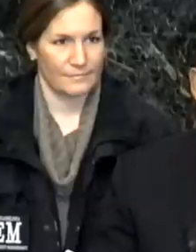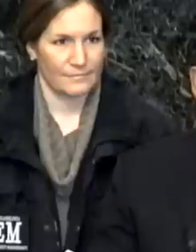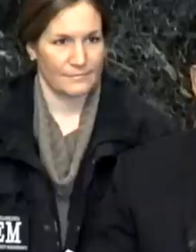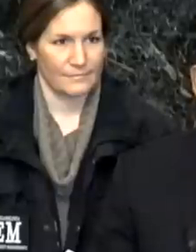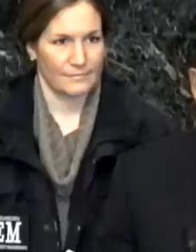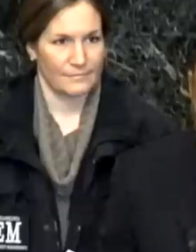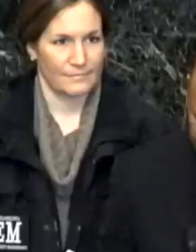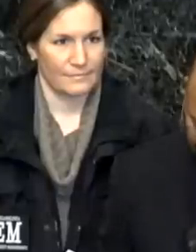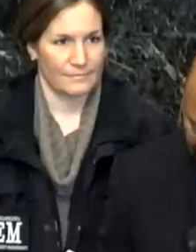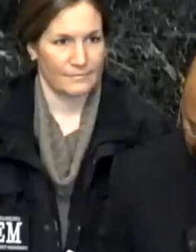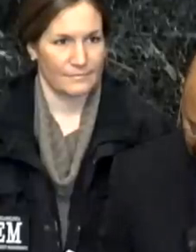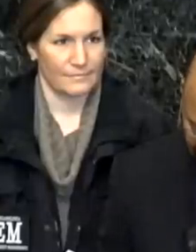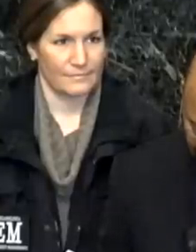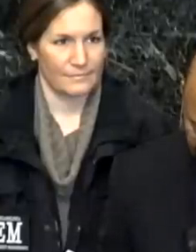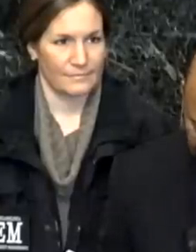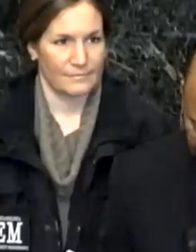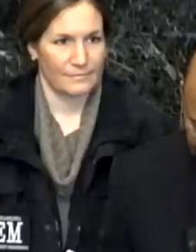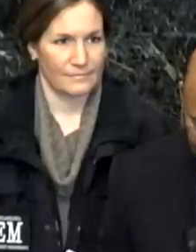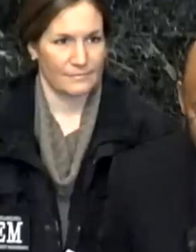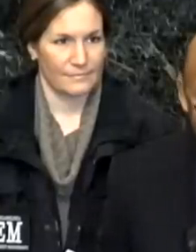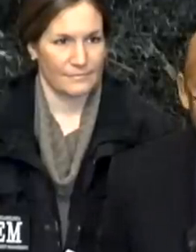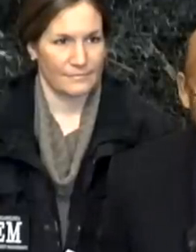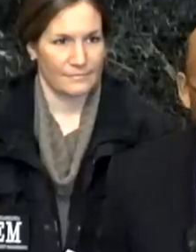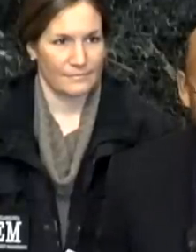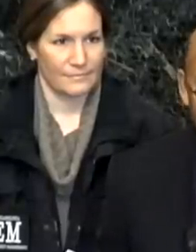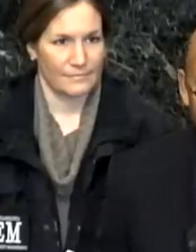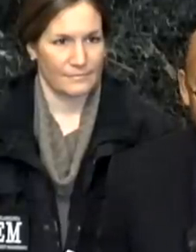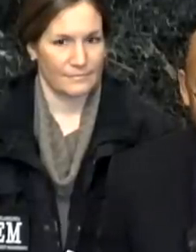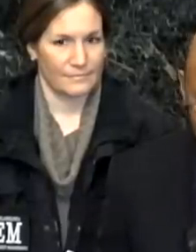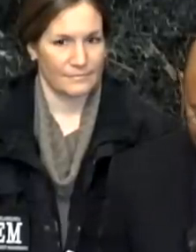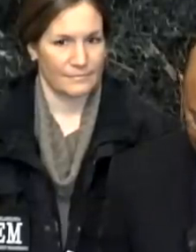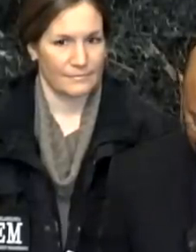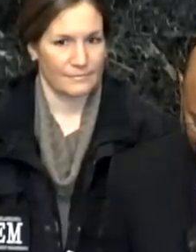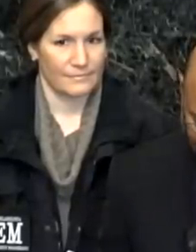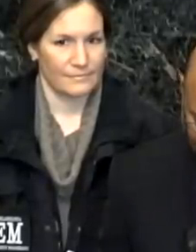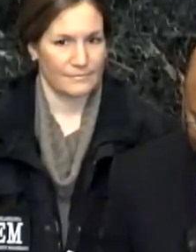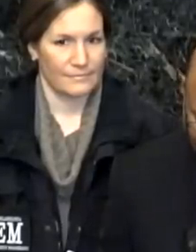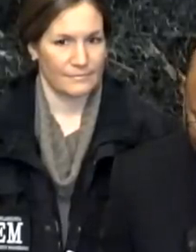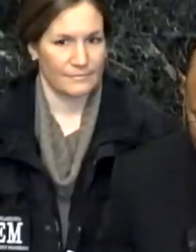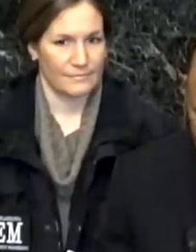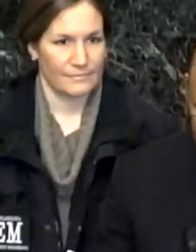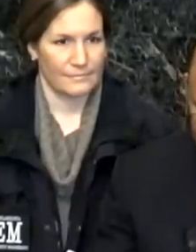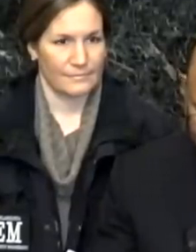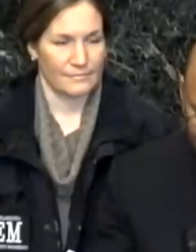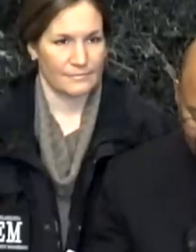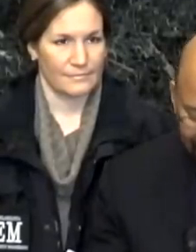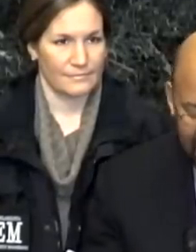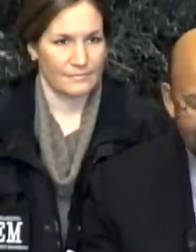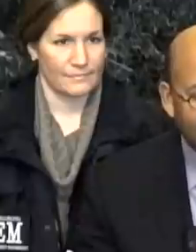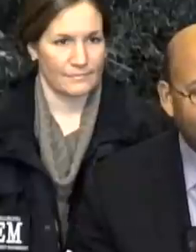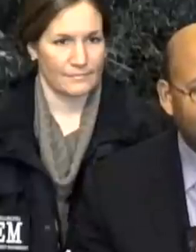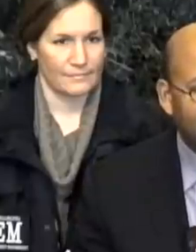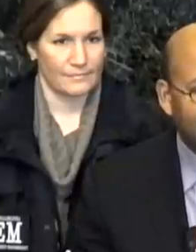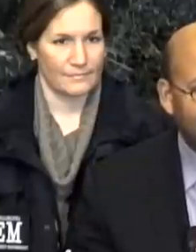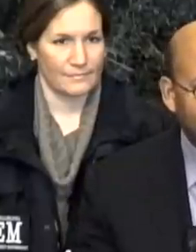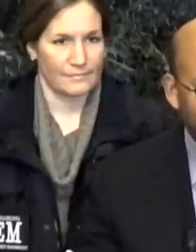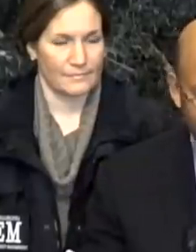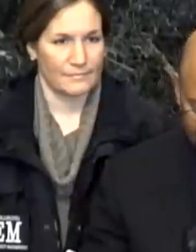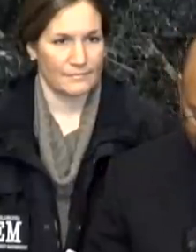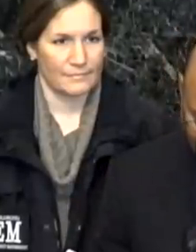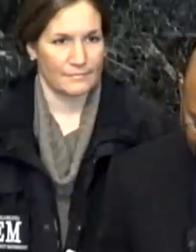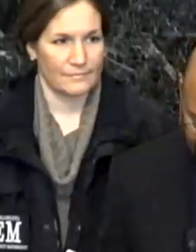today, along with our judges, participate in Valentine's Day ceremonies. As you can